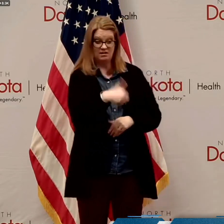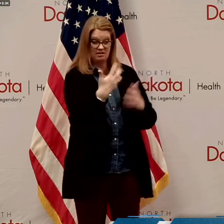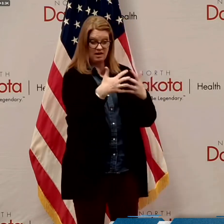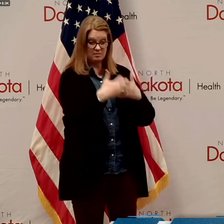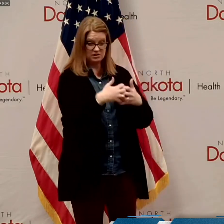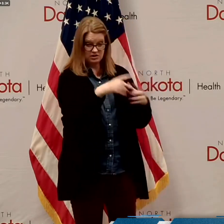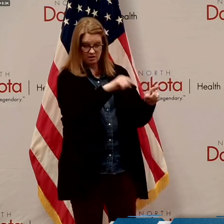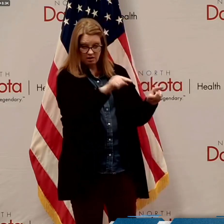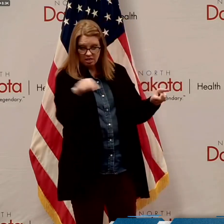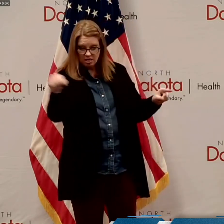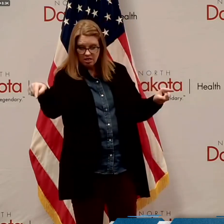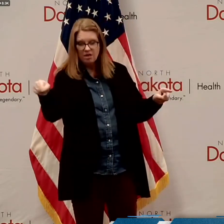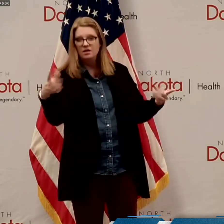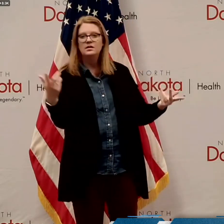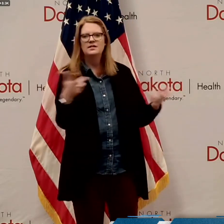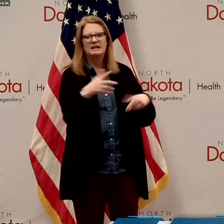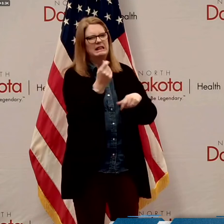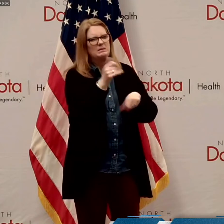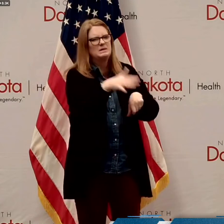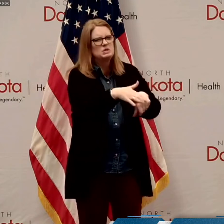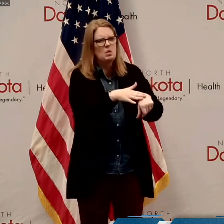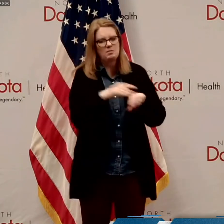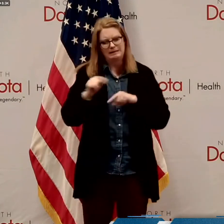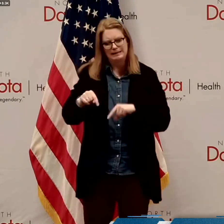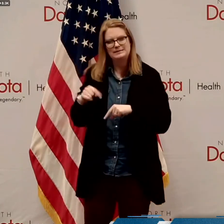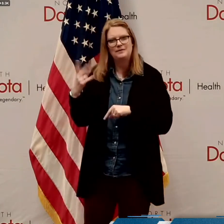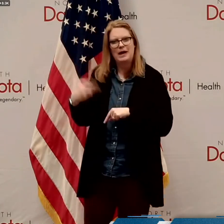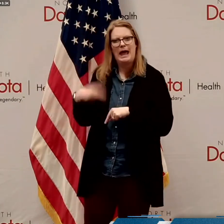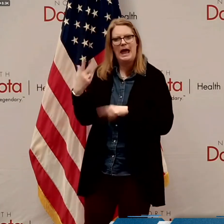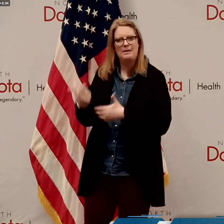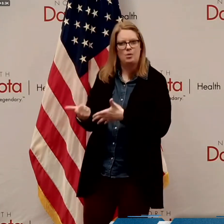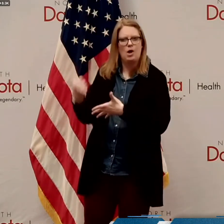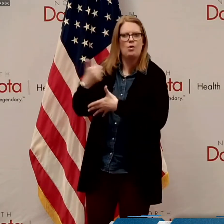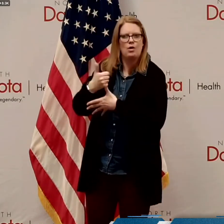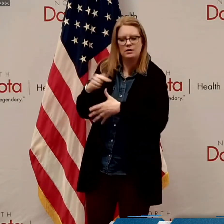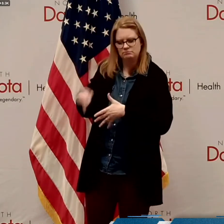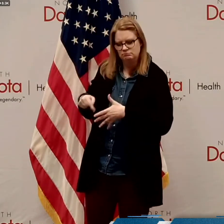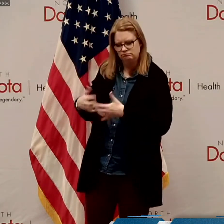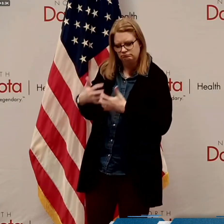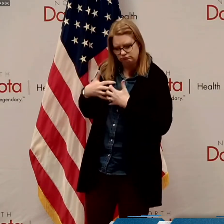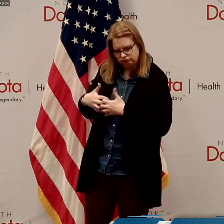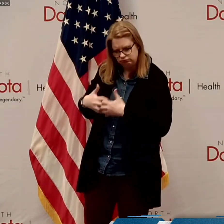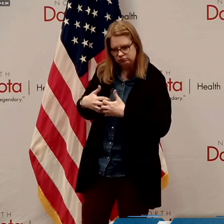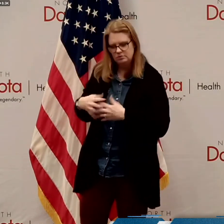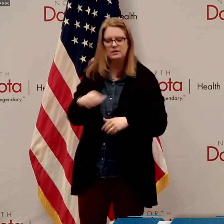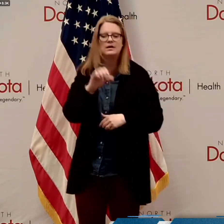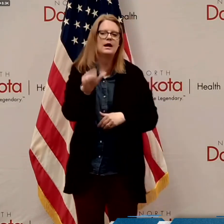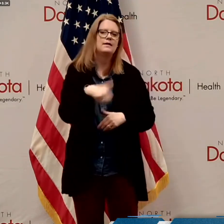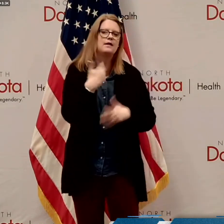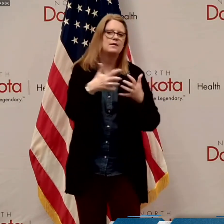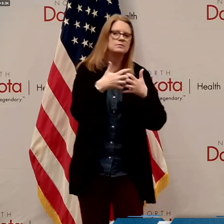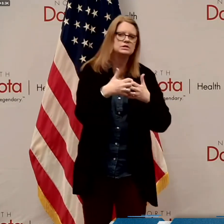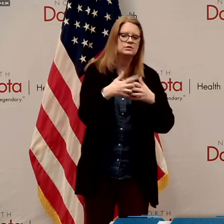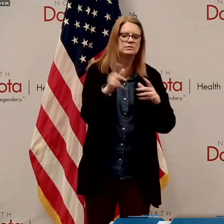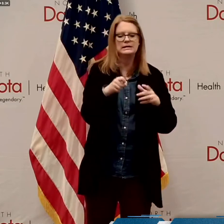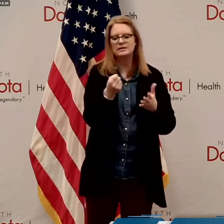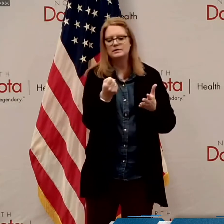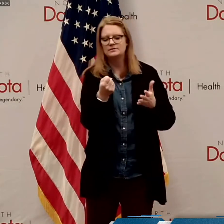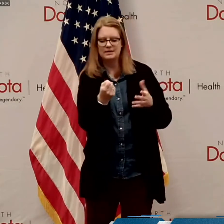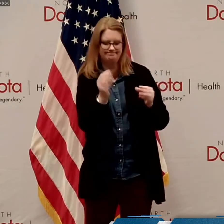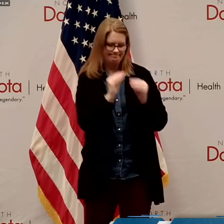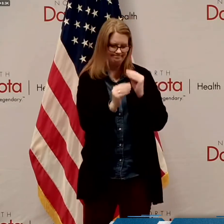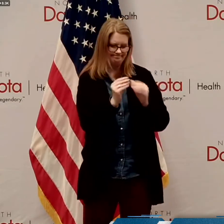high priority samples. And we have additional equipment being assembled. We have to validate that equipment. That's early next